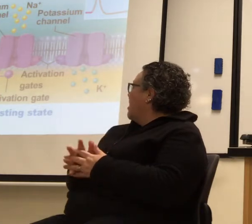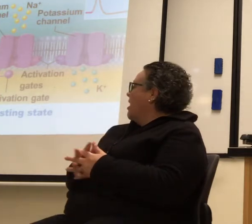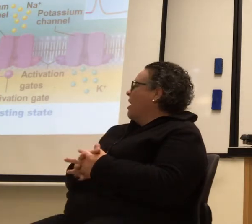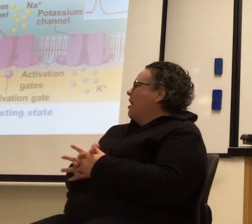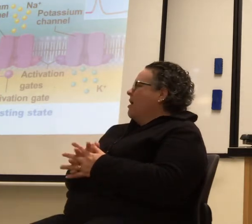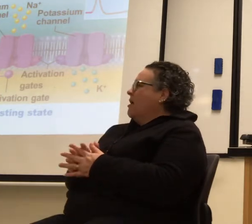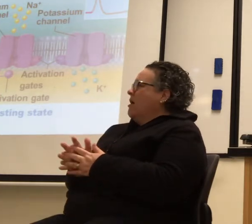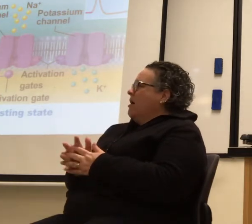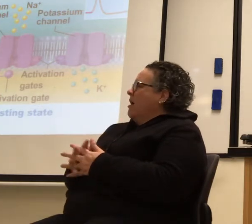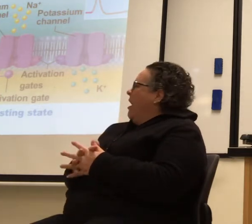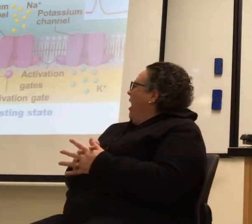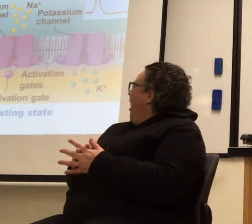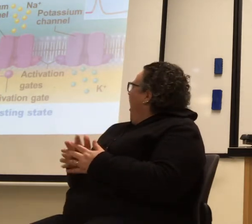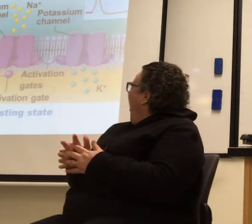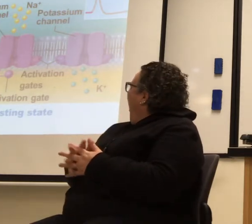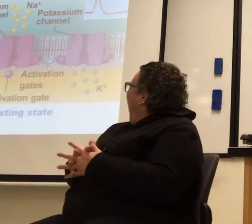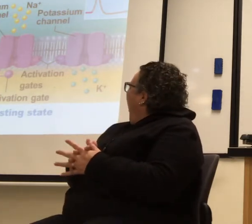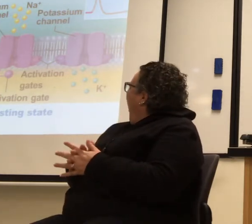Plus 30.